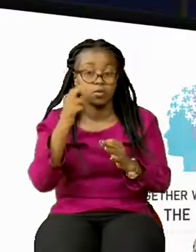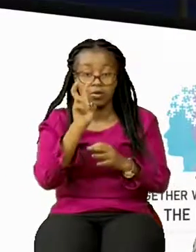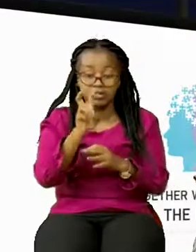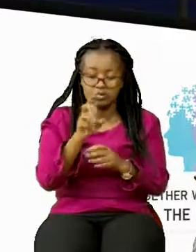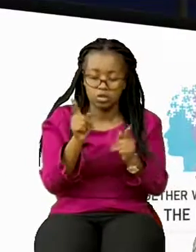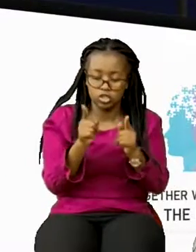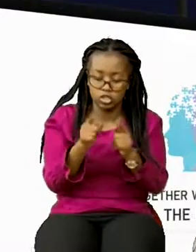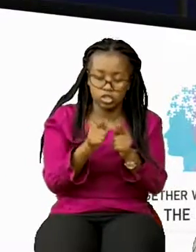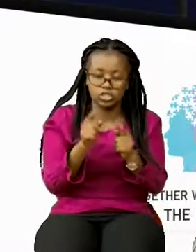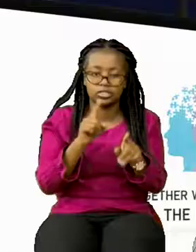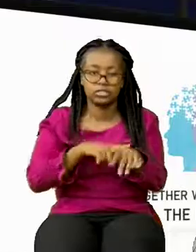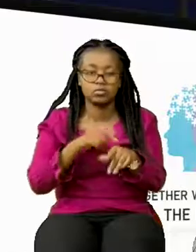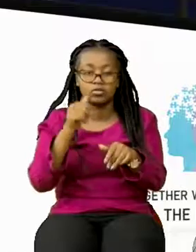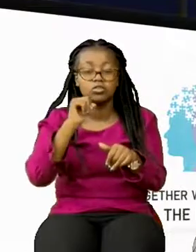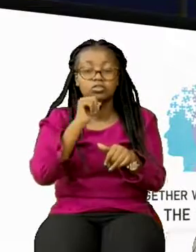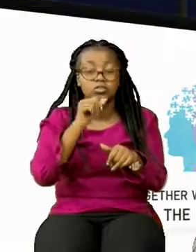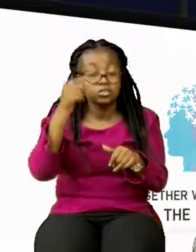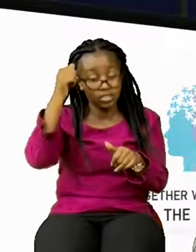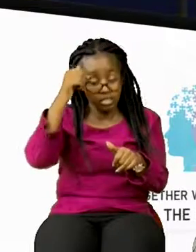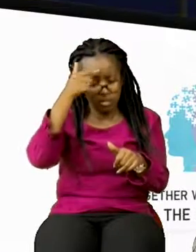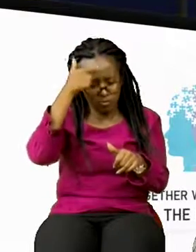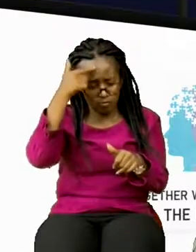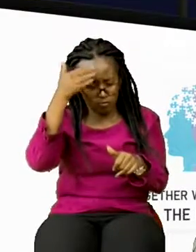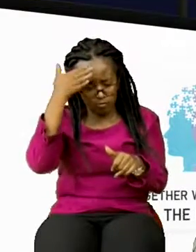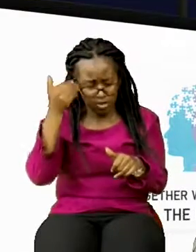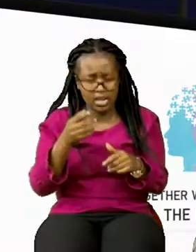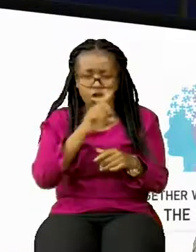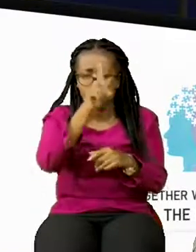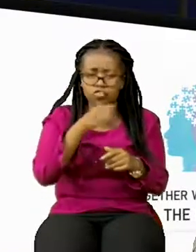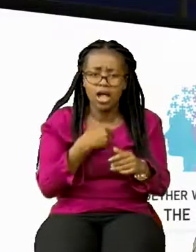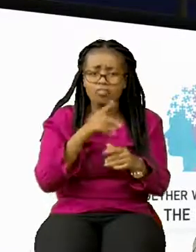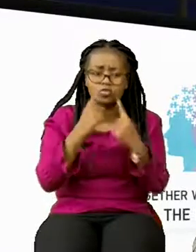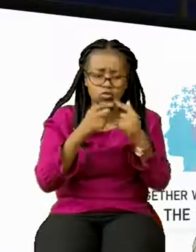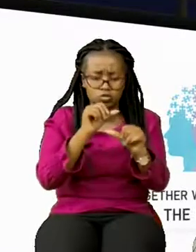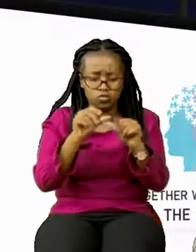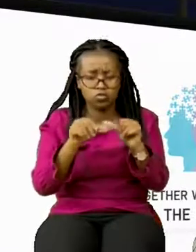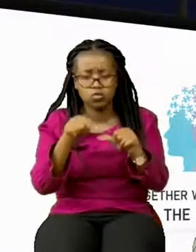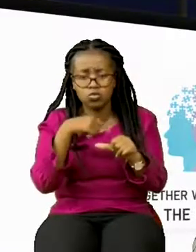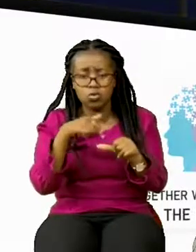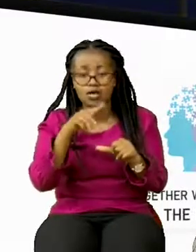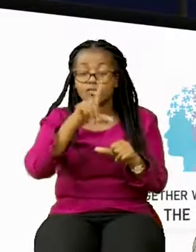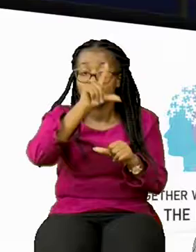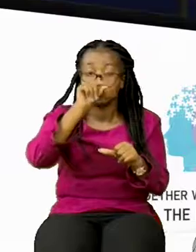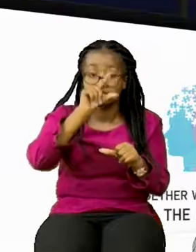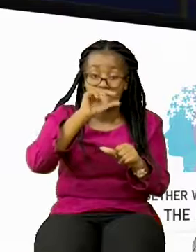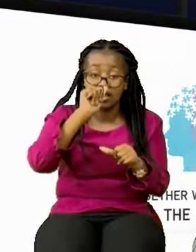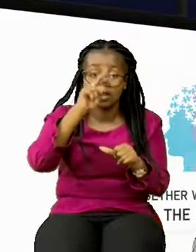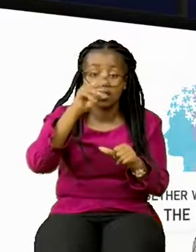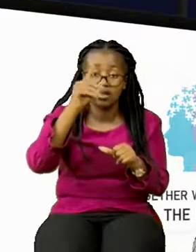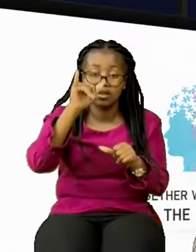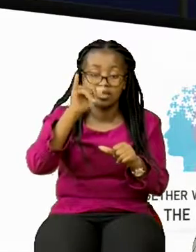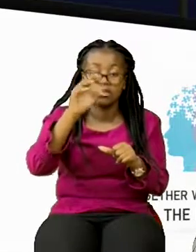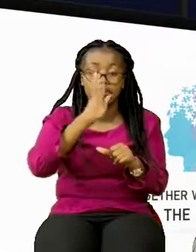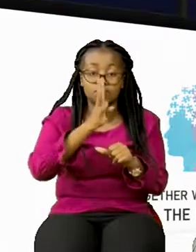you in a bit. Don't forget, for any questions that you have, talk to us on Twitter. That is Andy Speaks 4.